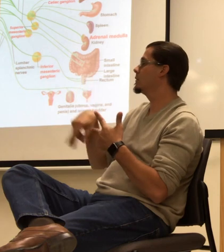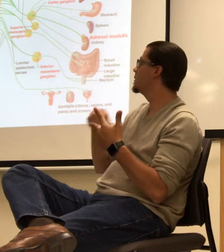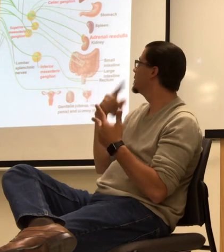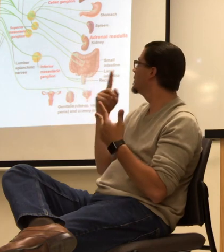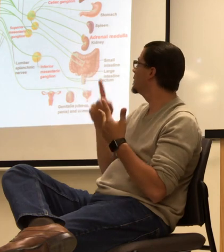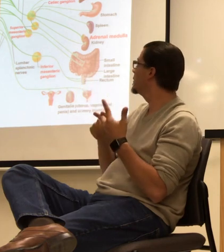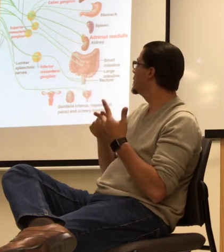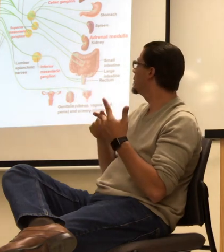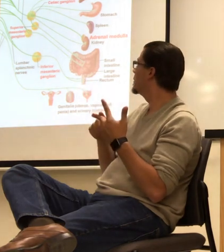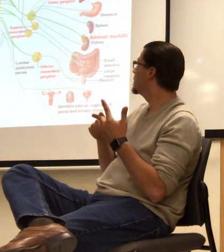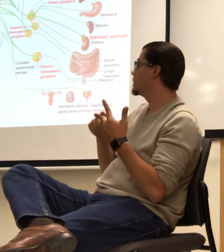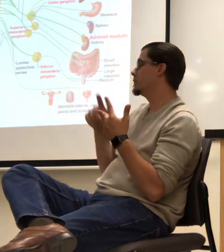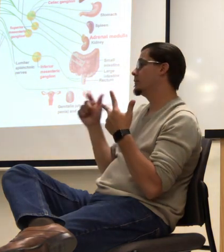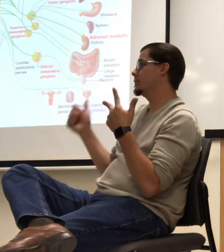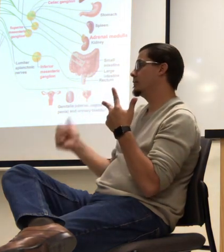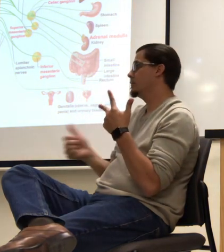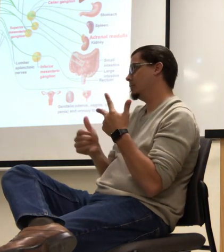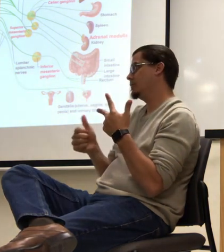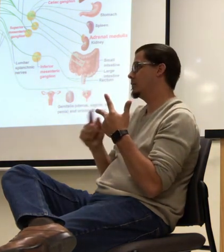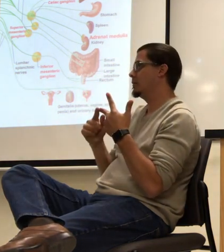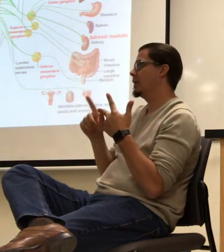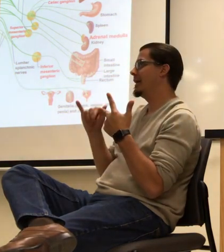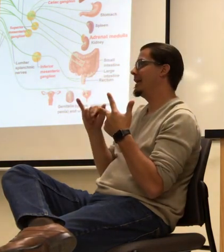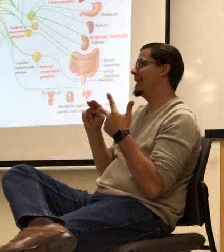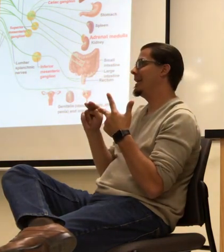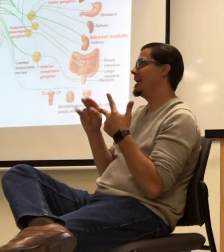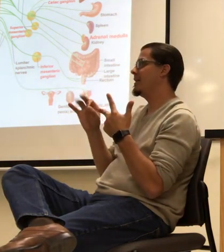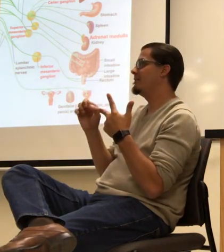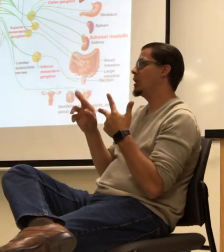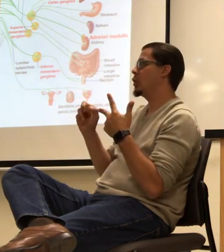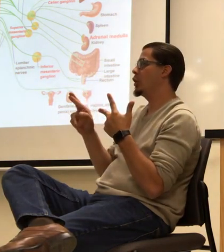ganglion, inferior mesenteric,